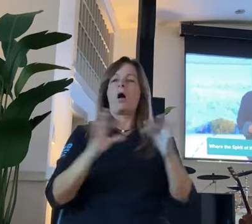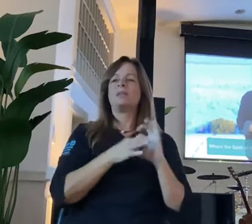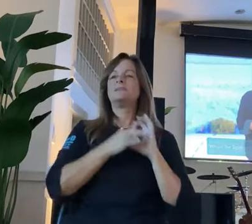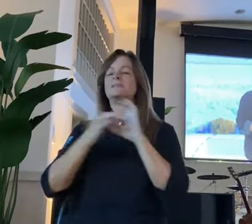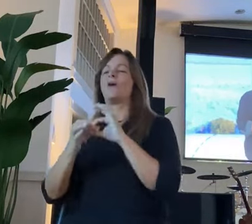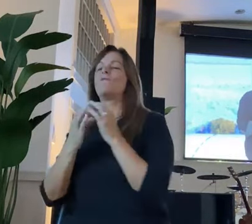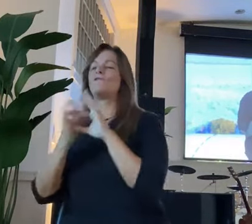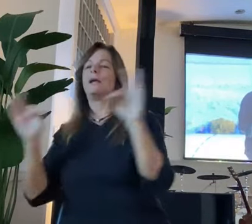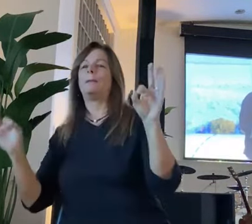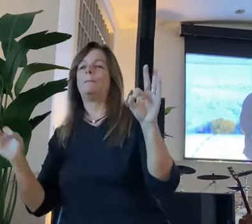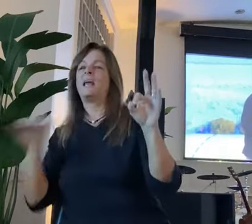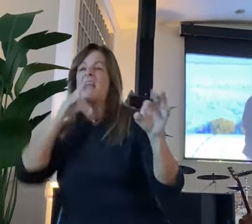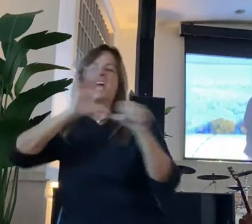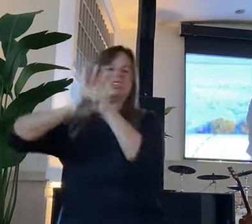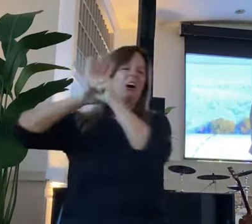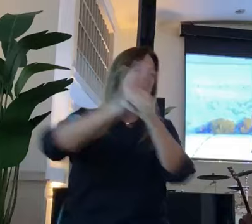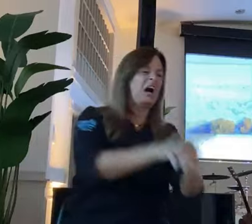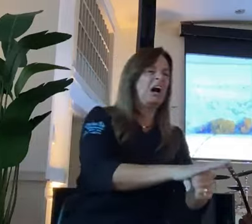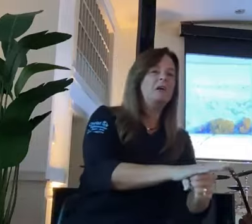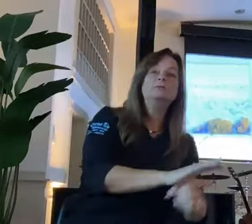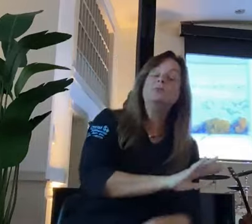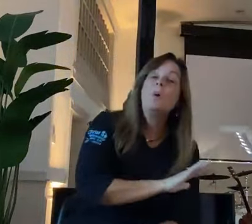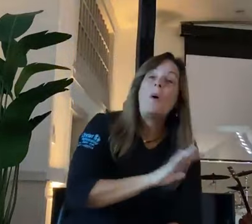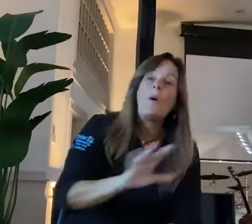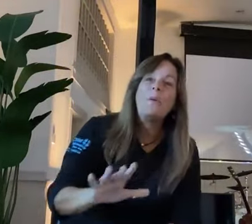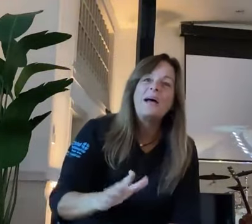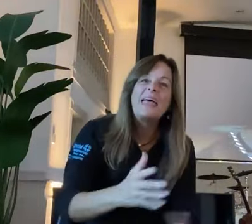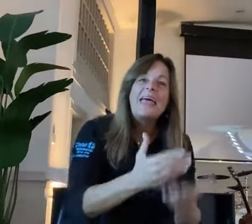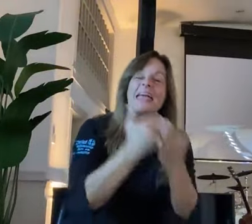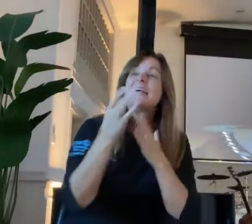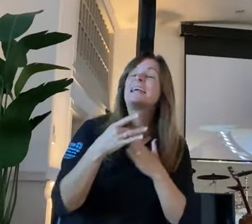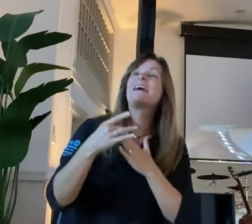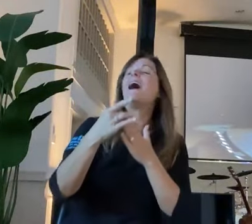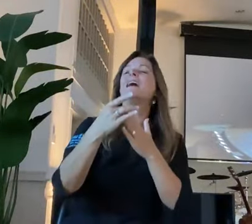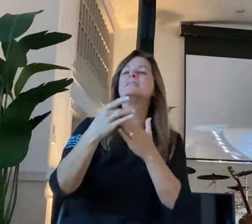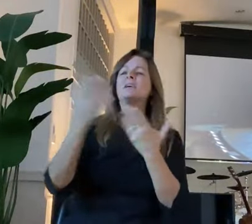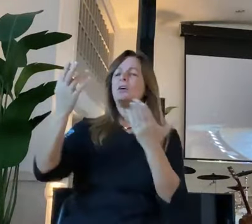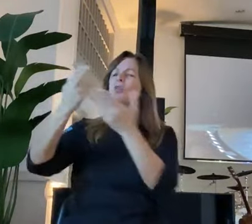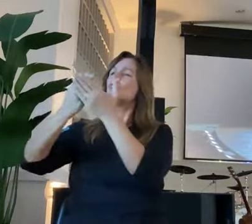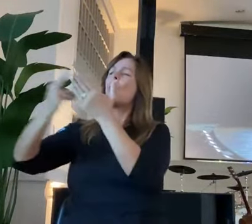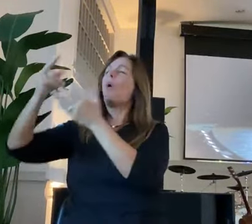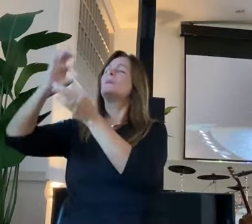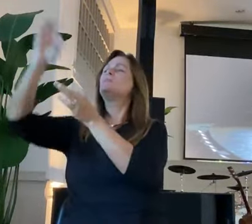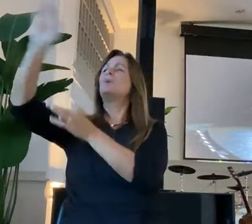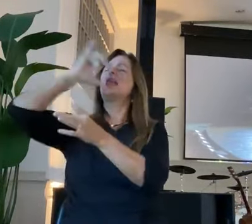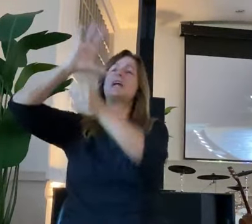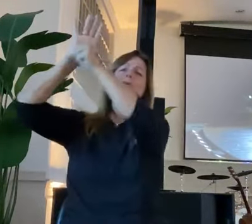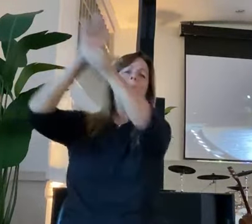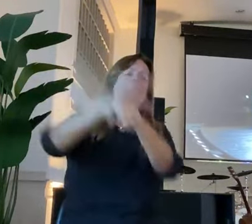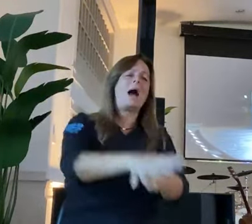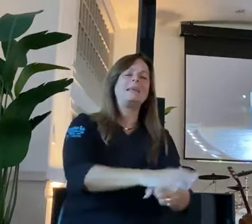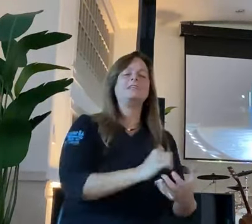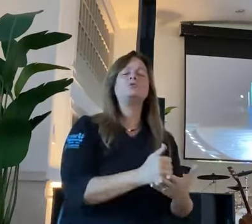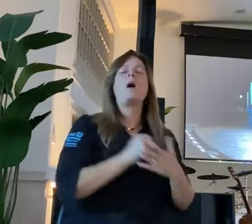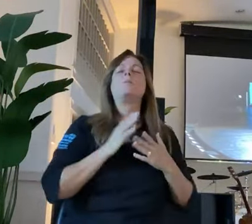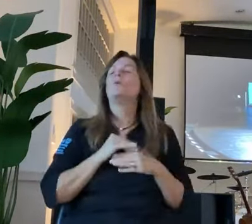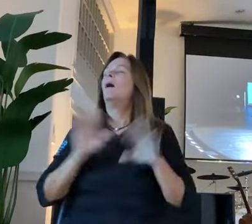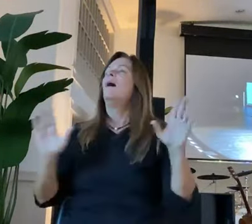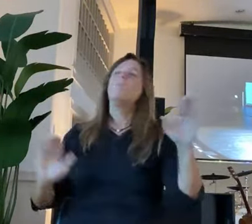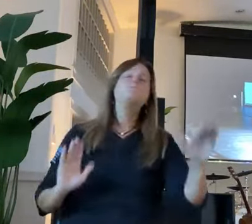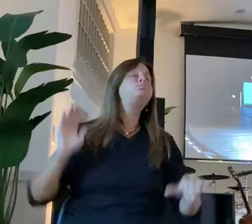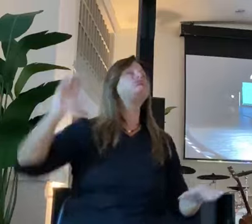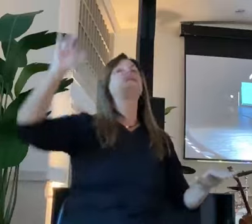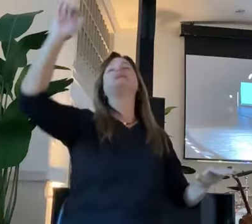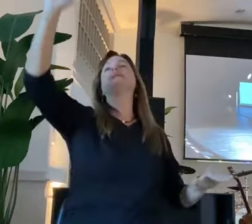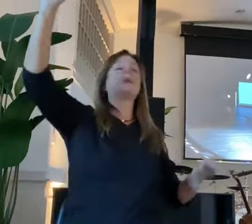freedom. It's not to restrict us. No. The work of the Holy Spirit is not to bind you up. It's to set you free. It's to help